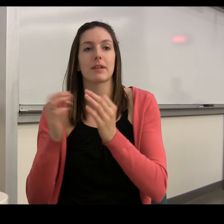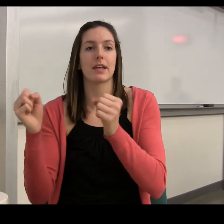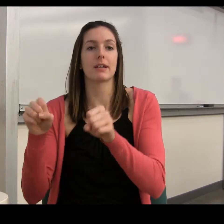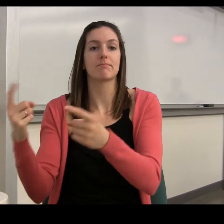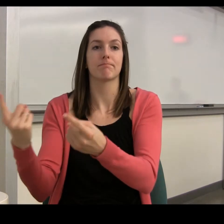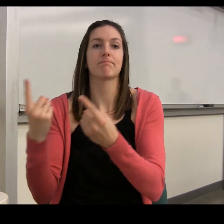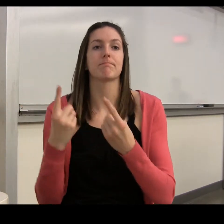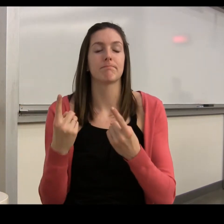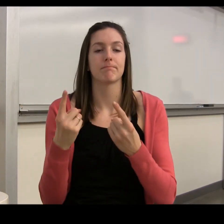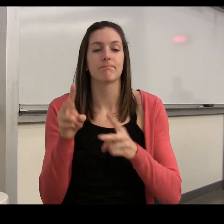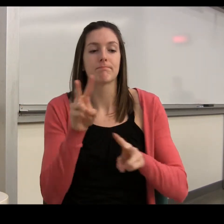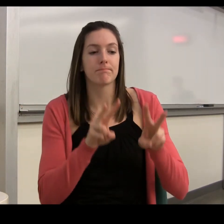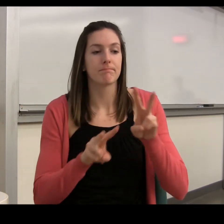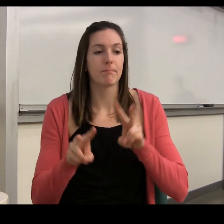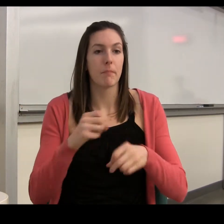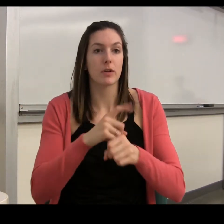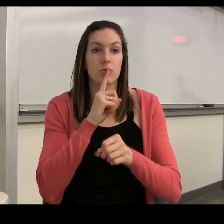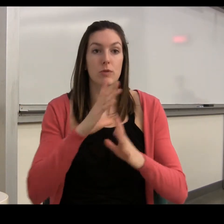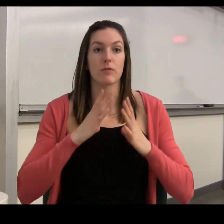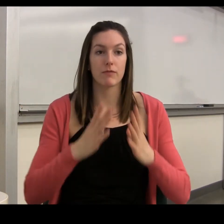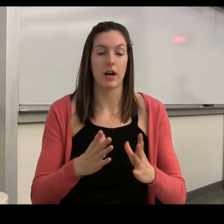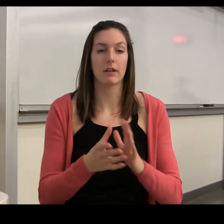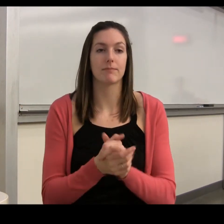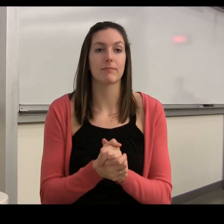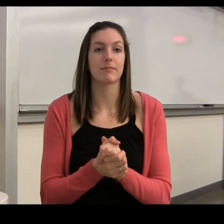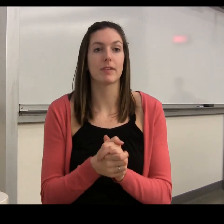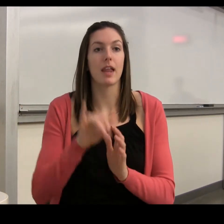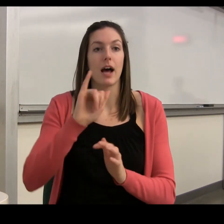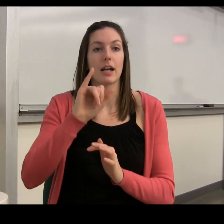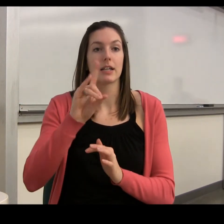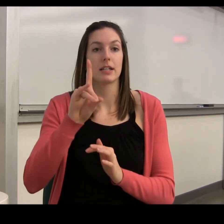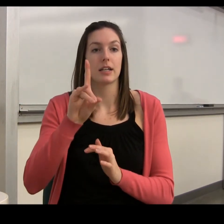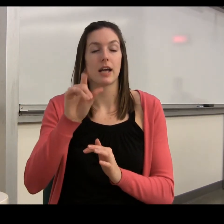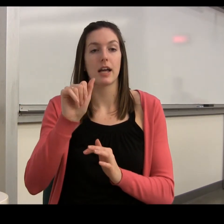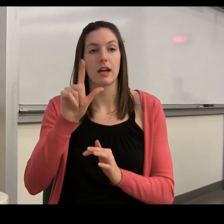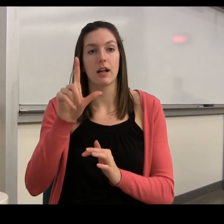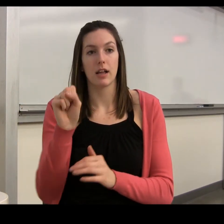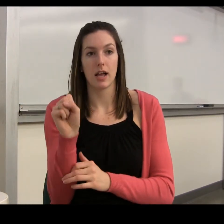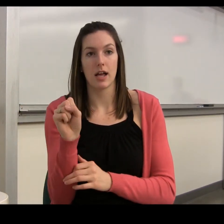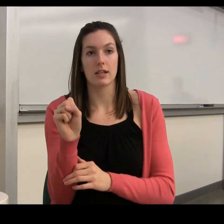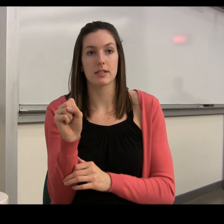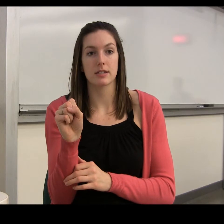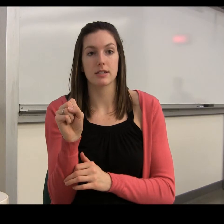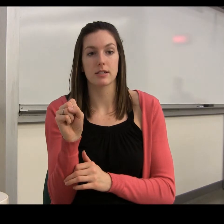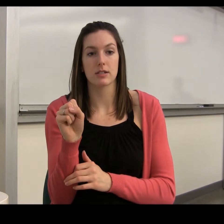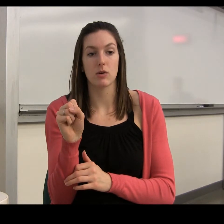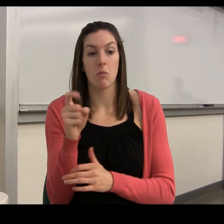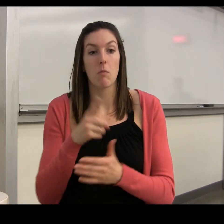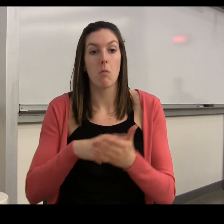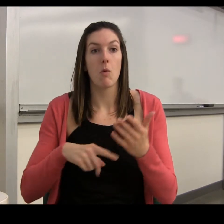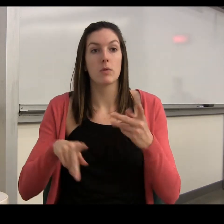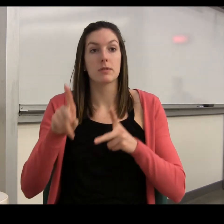of daily living, the IADLS is what most people will end up in a nursing